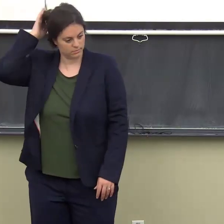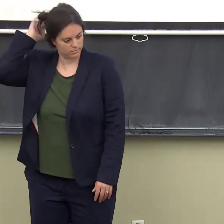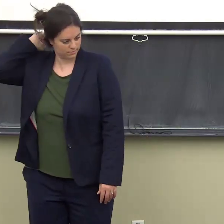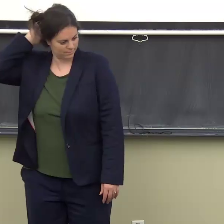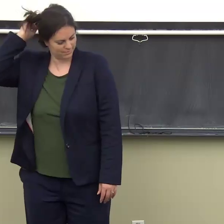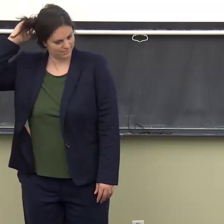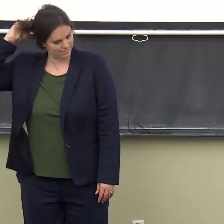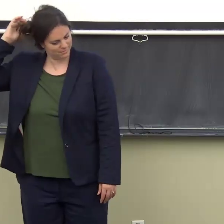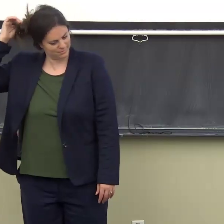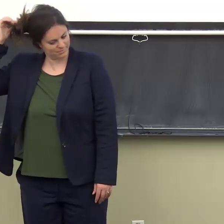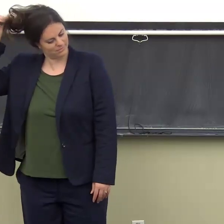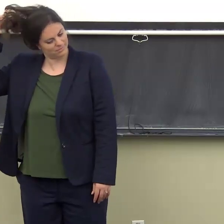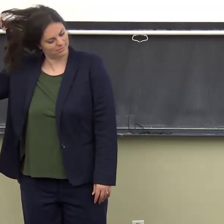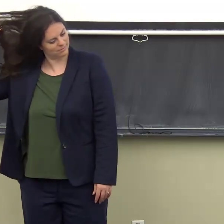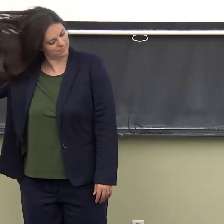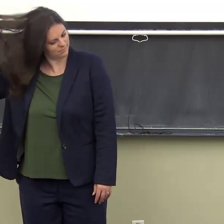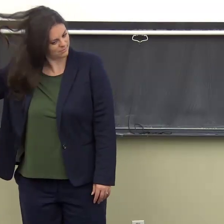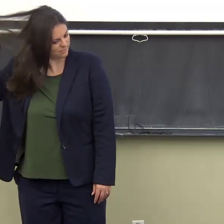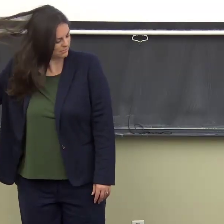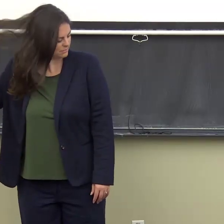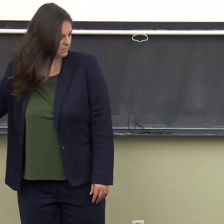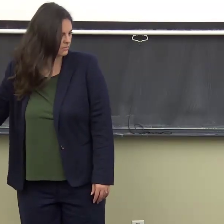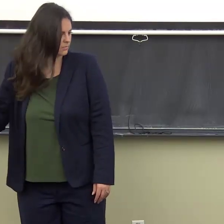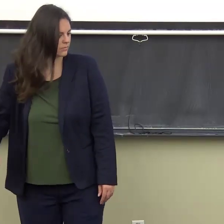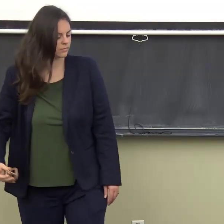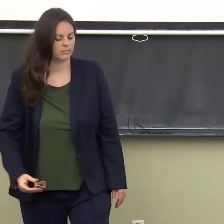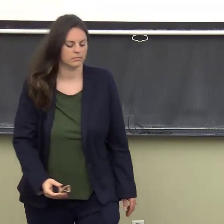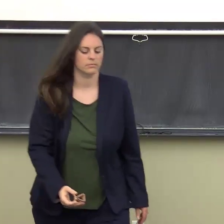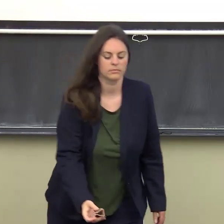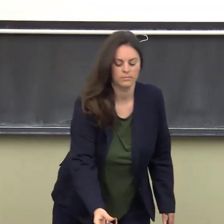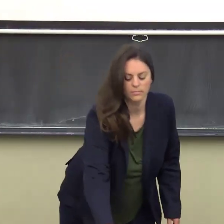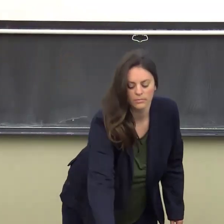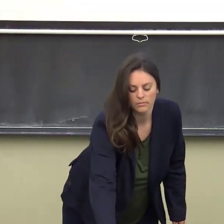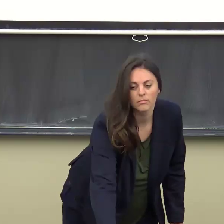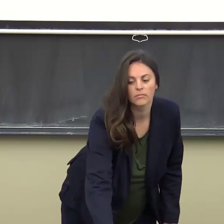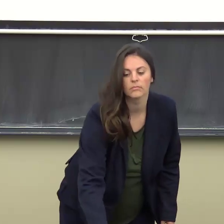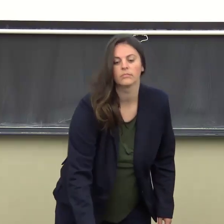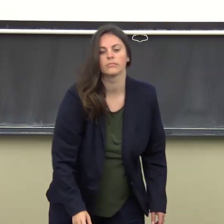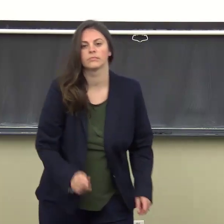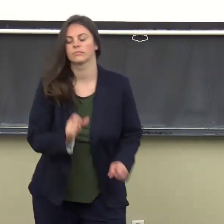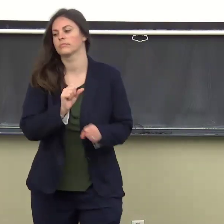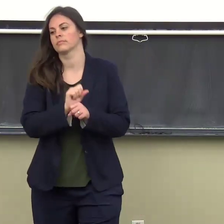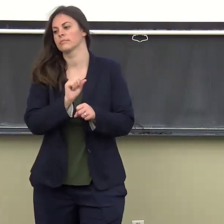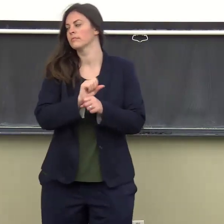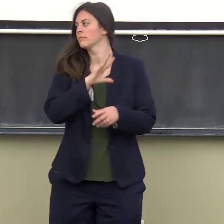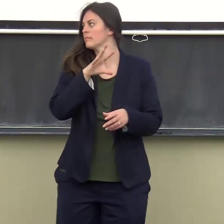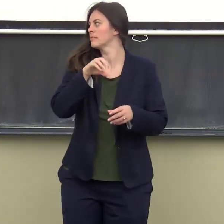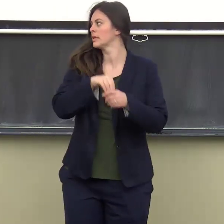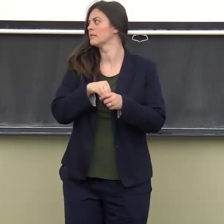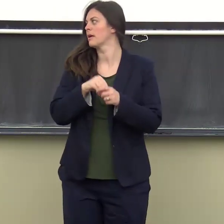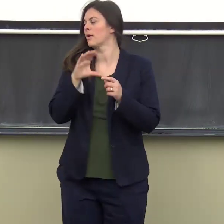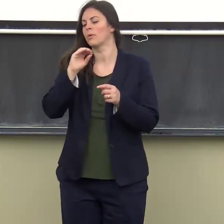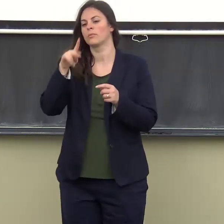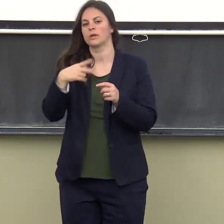working inside corporations the last number of years, the conversation, the direction was